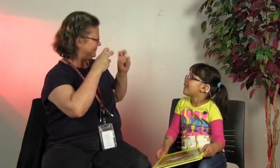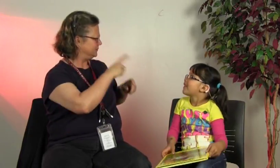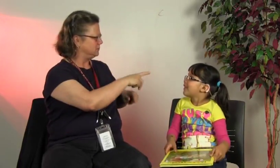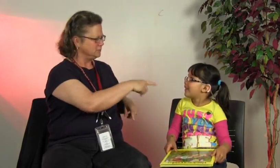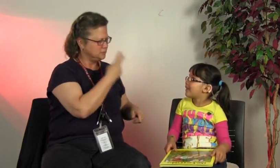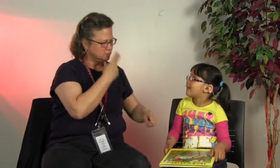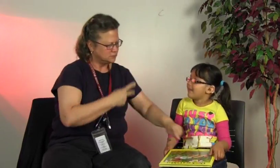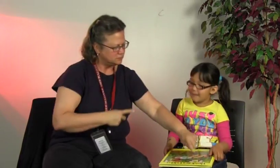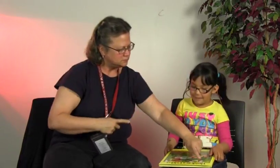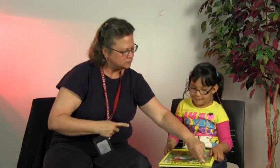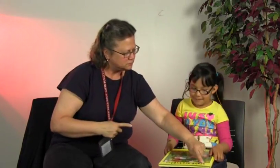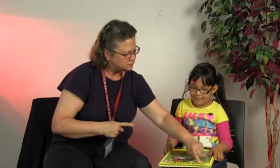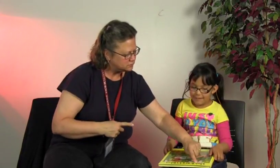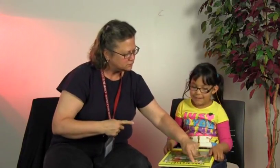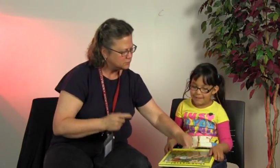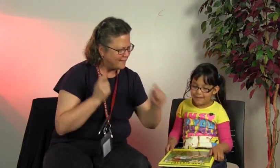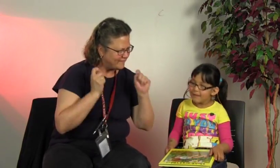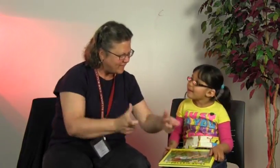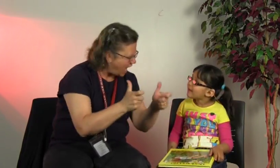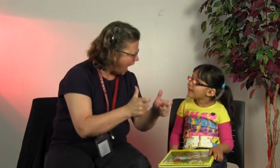Look at the title. You see that?